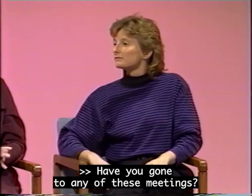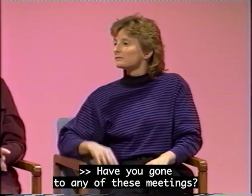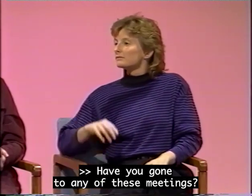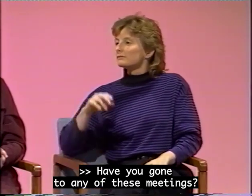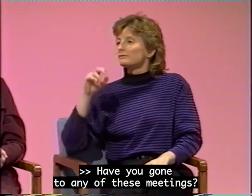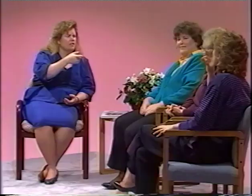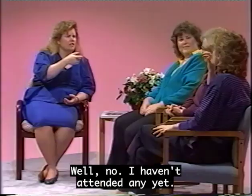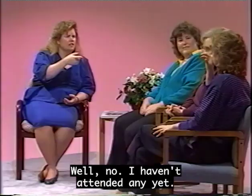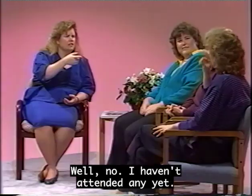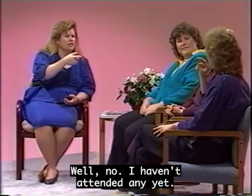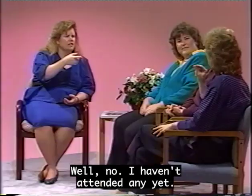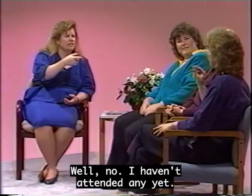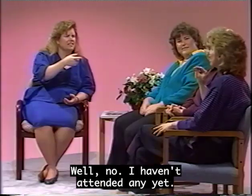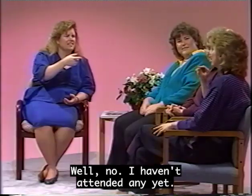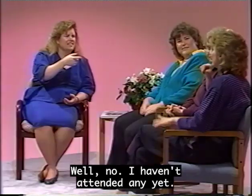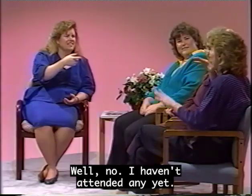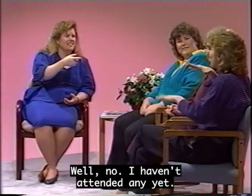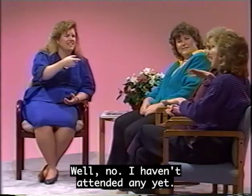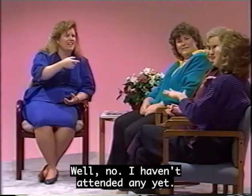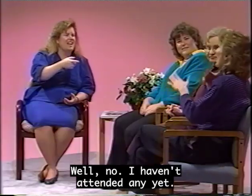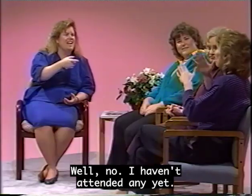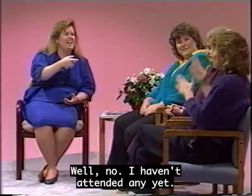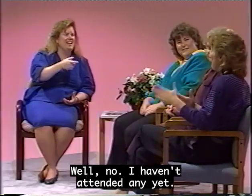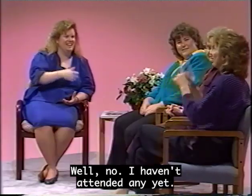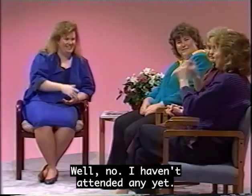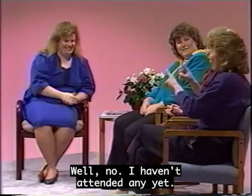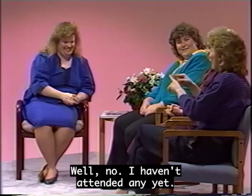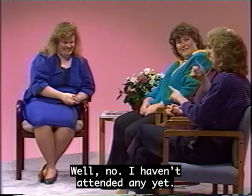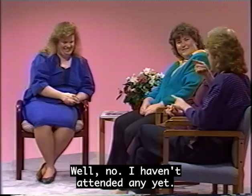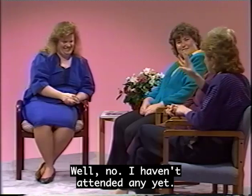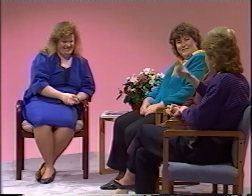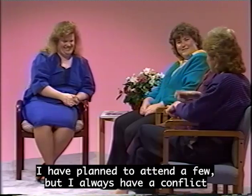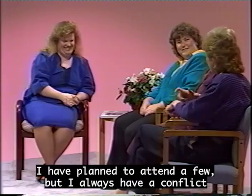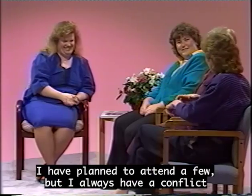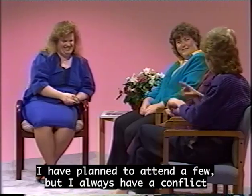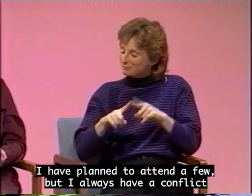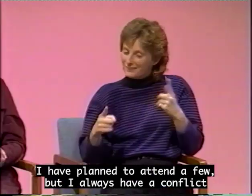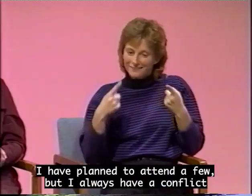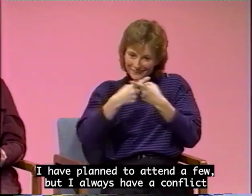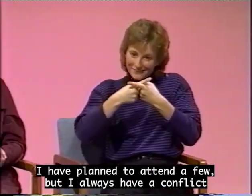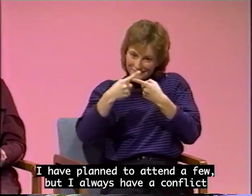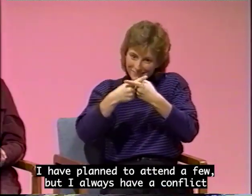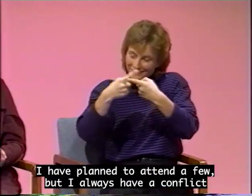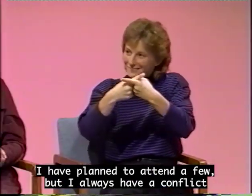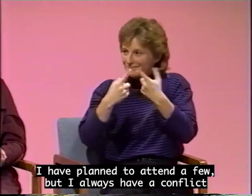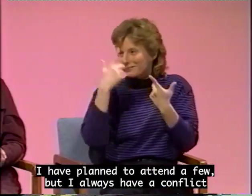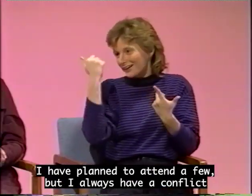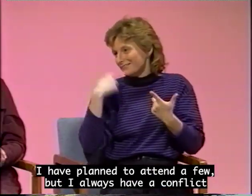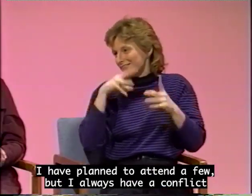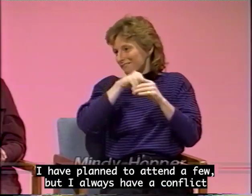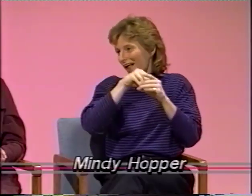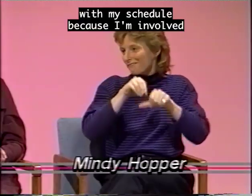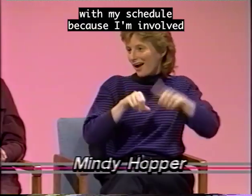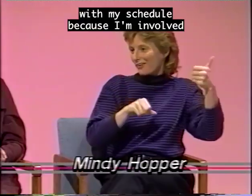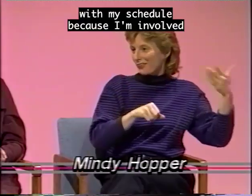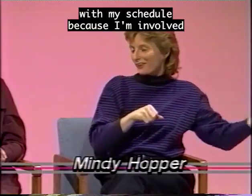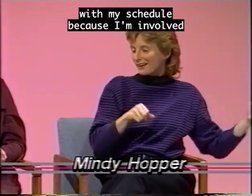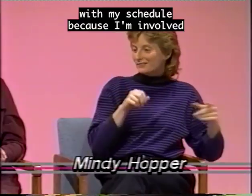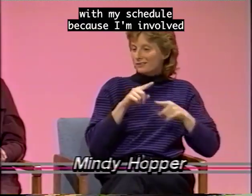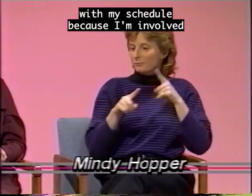these meetings? Well, no, I haven't attended any yet. I have planned to attend a few, but I always have a conflict with my schedule because I'm involved